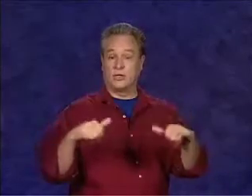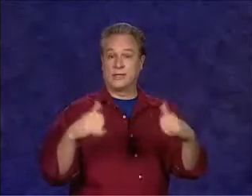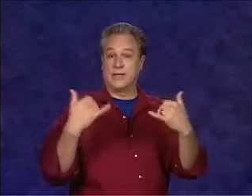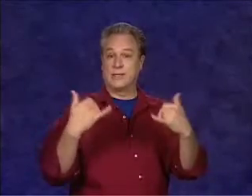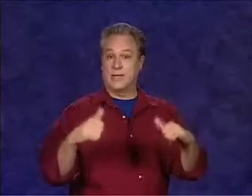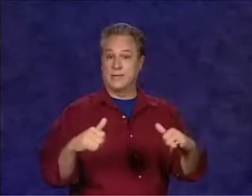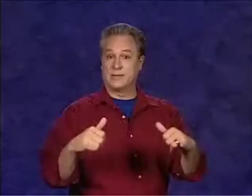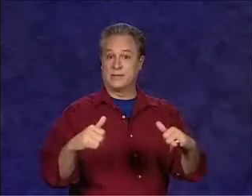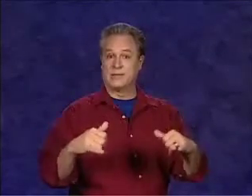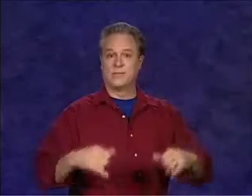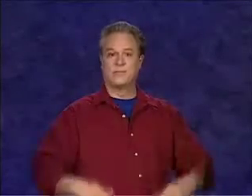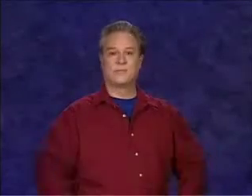directions like this.